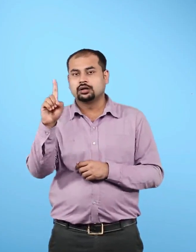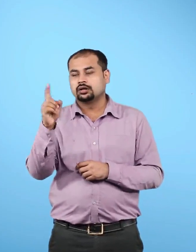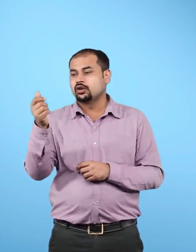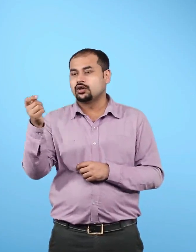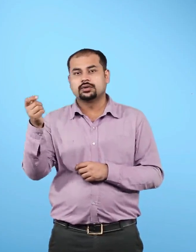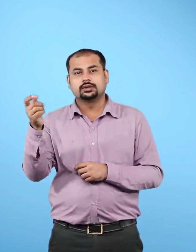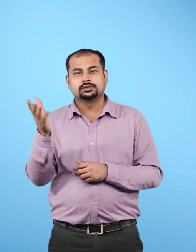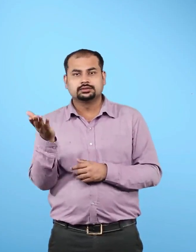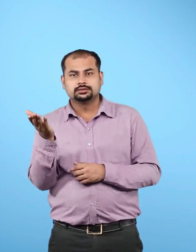0.01.